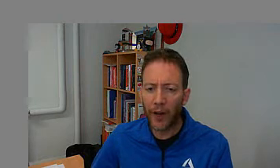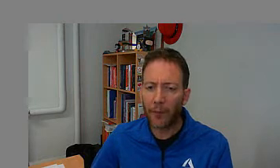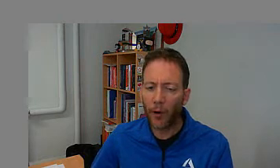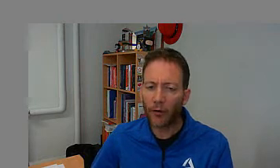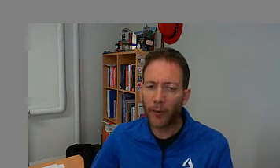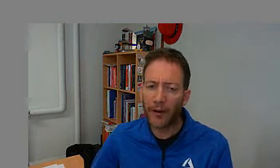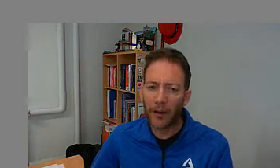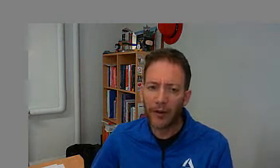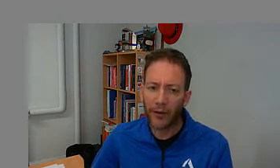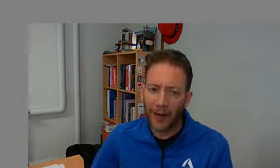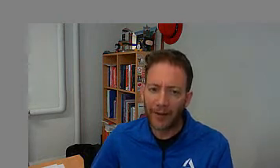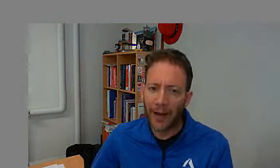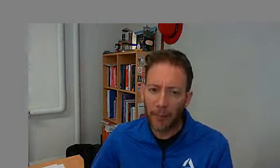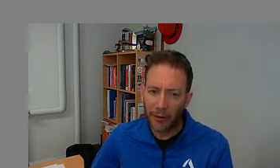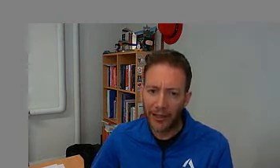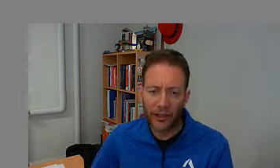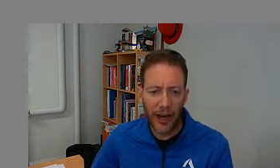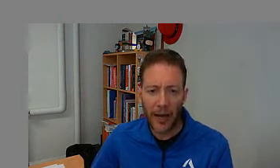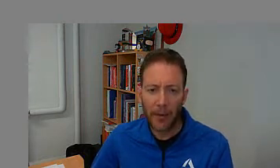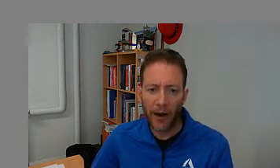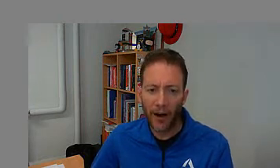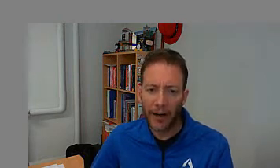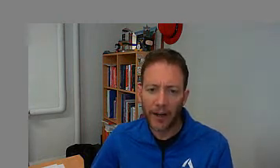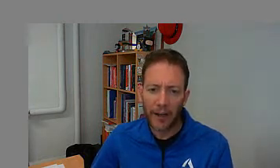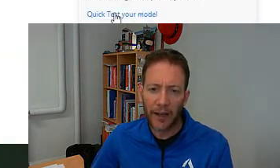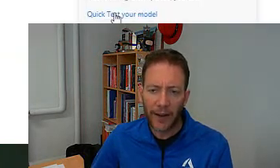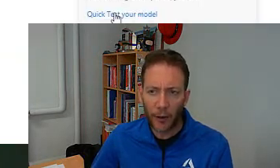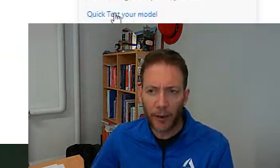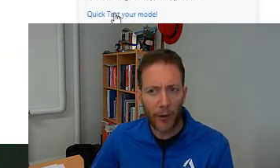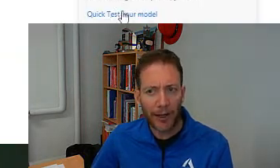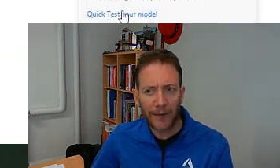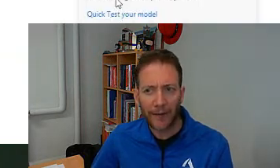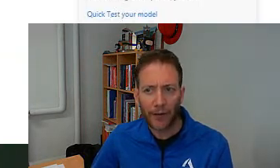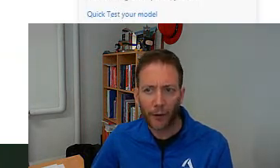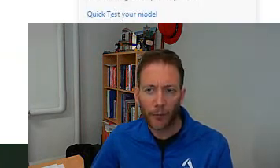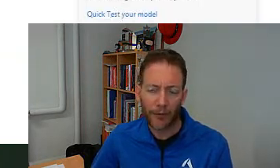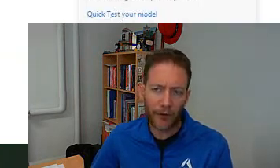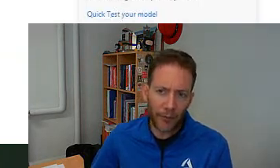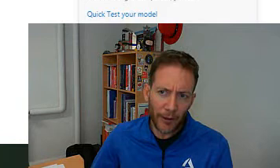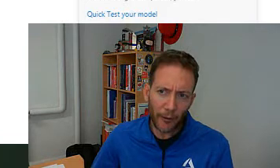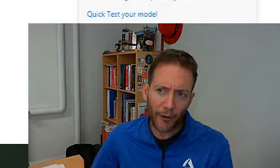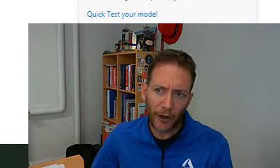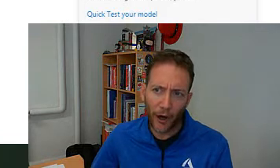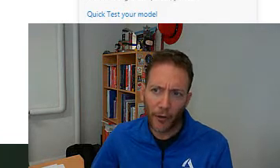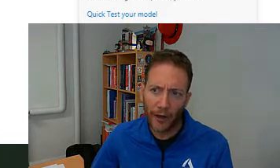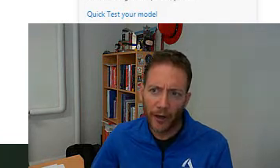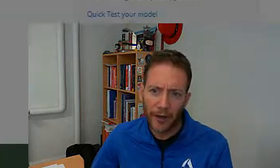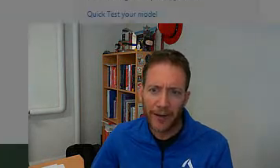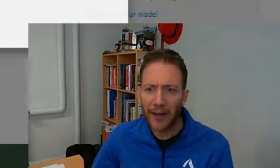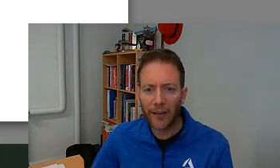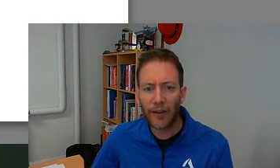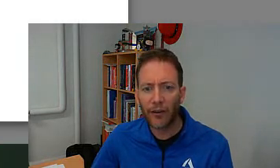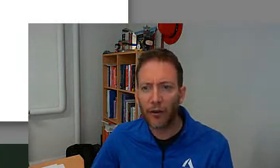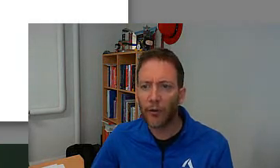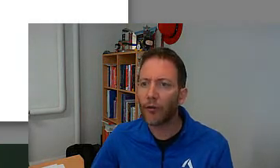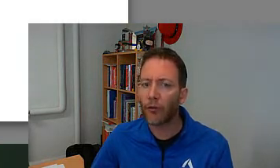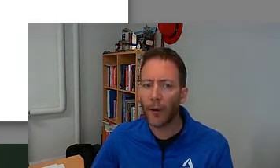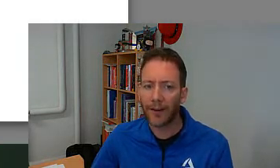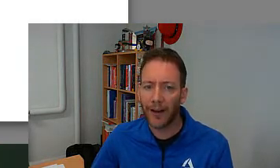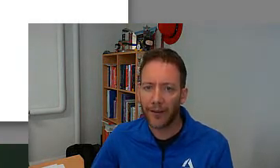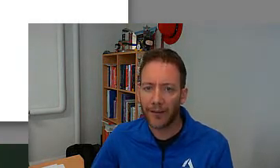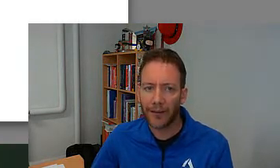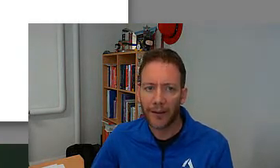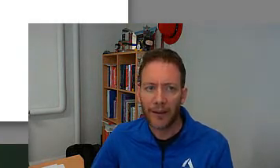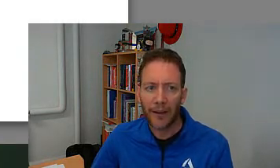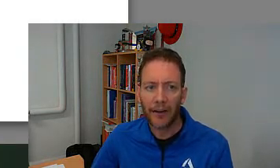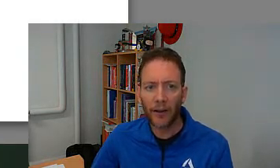use something like Postman to test the prediction API, and that could be quite easy to do, but for somebody who's not a coder, the easiest thing to do is use